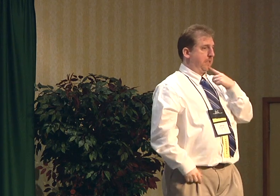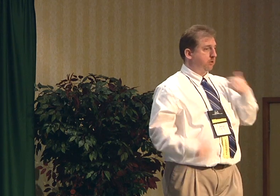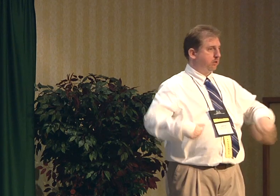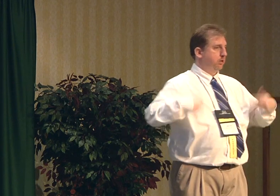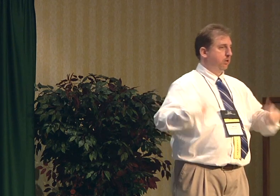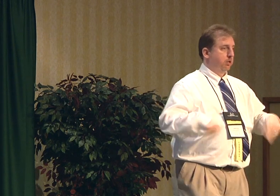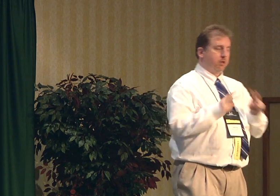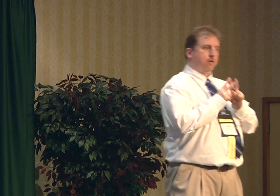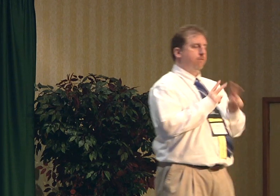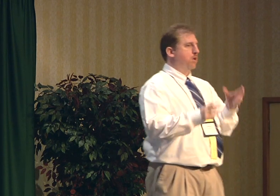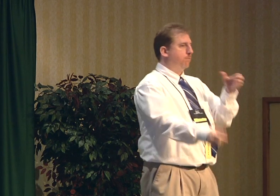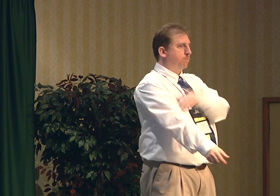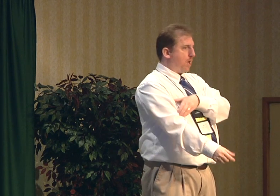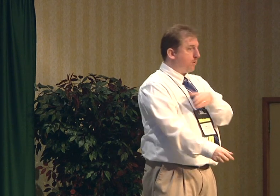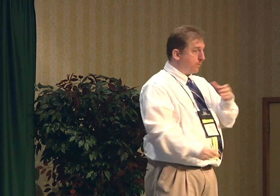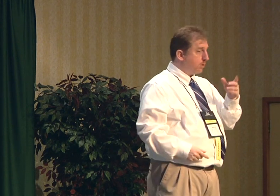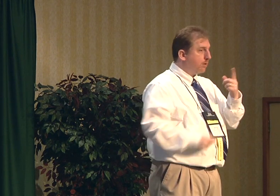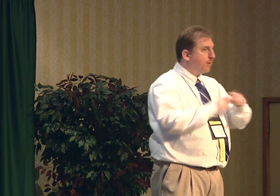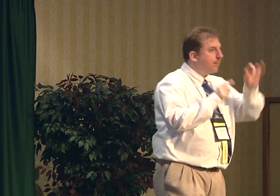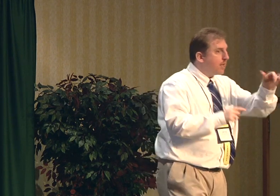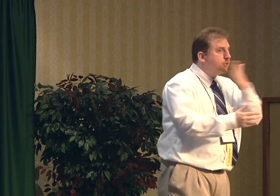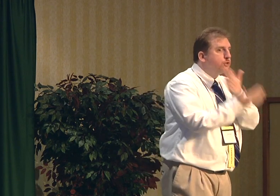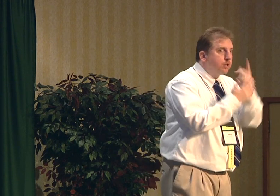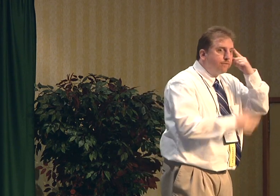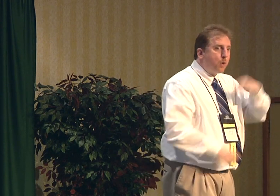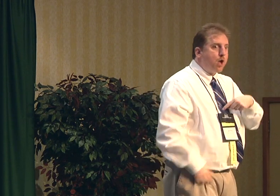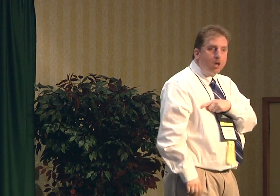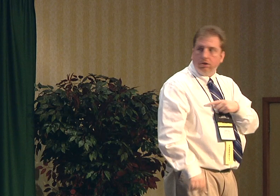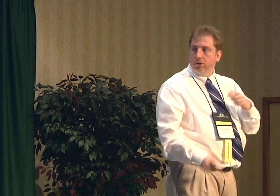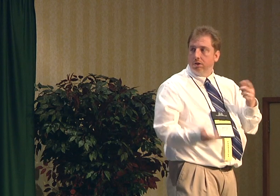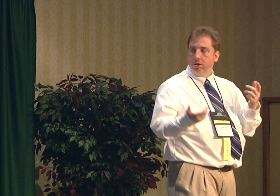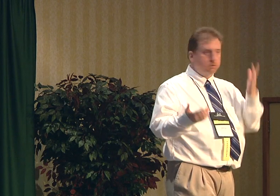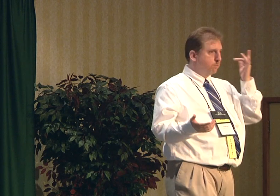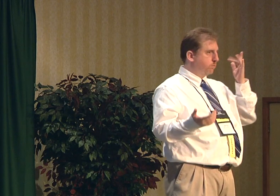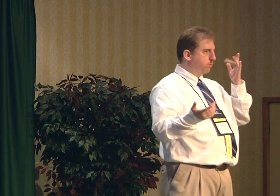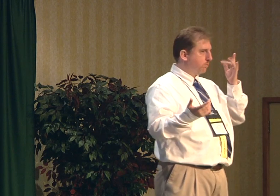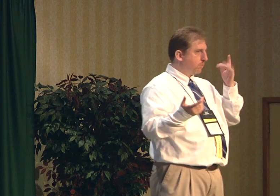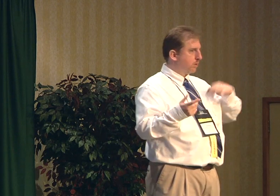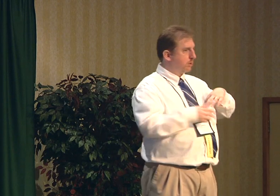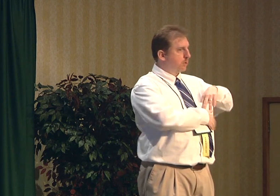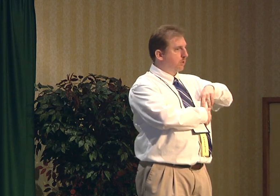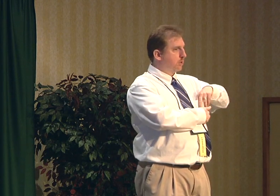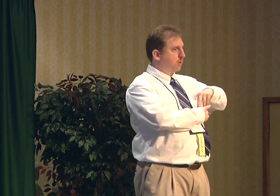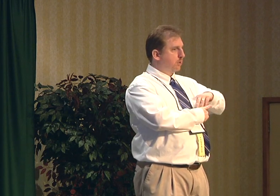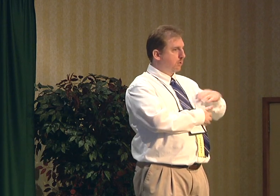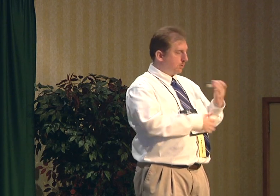a number of institutions. They have a great amount of power for us, and this we need to utilize this